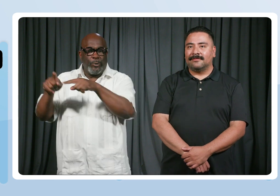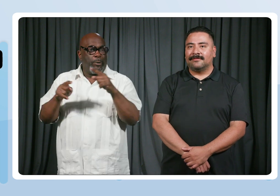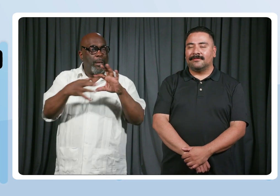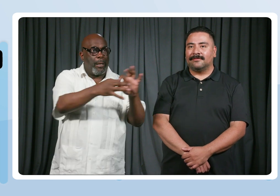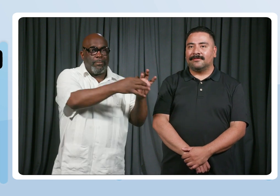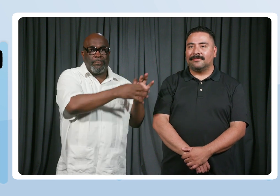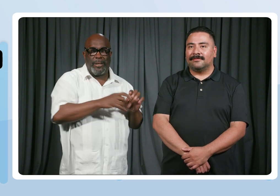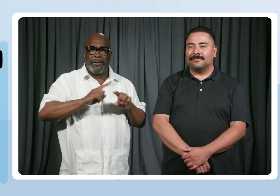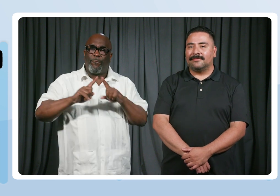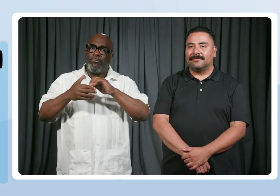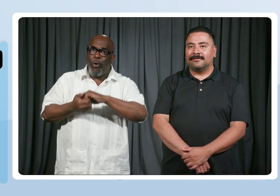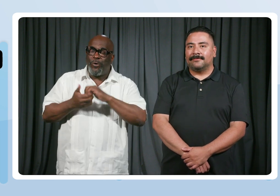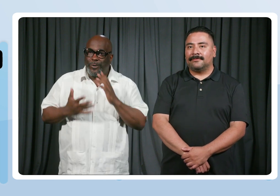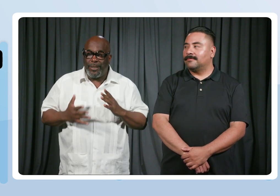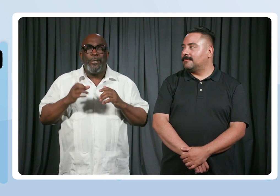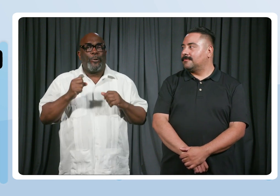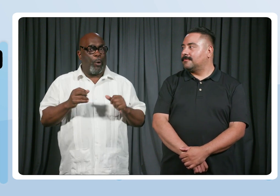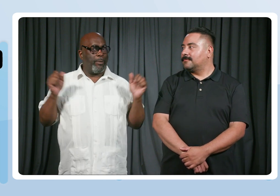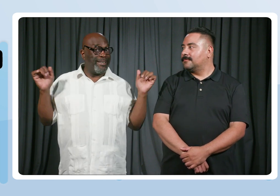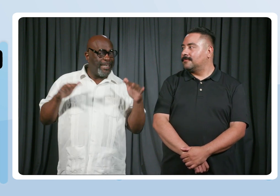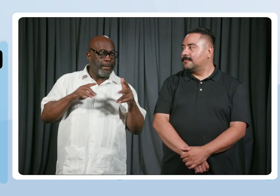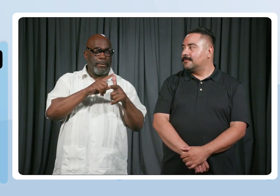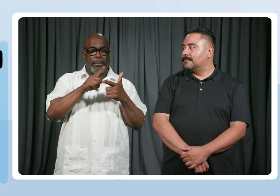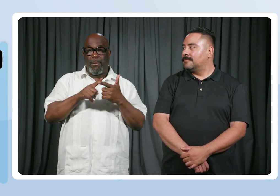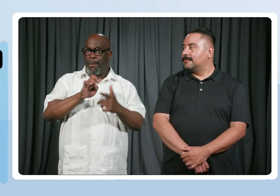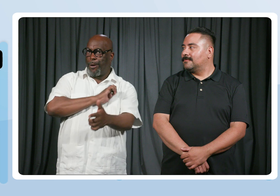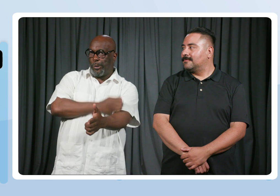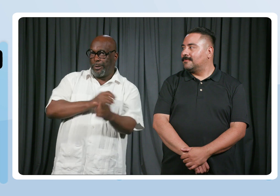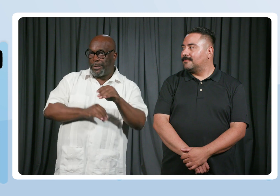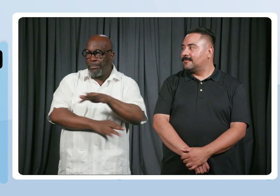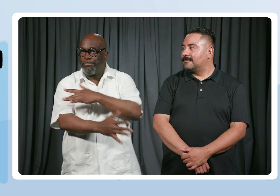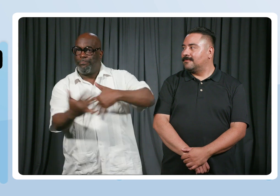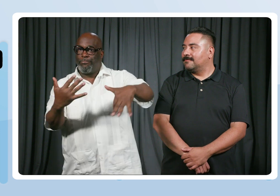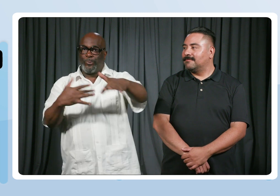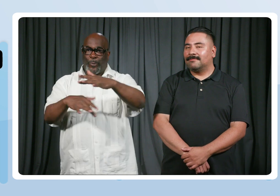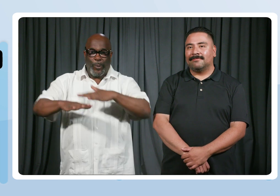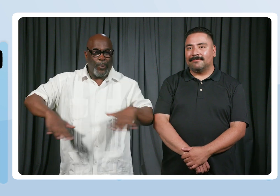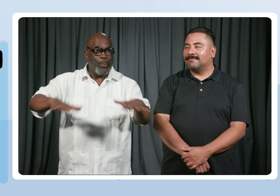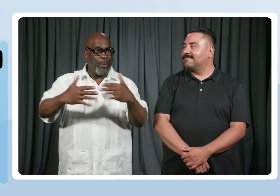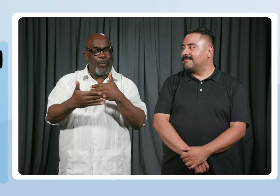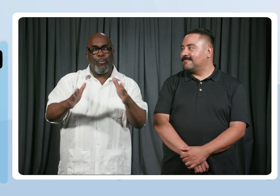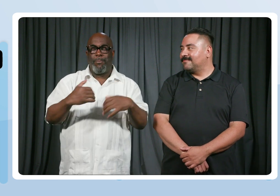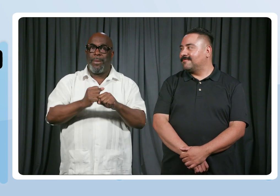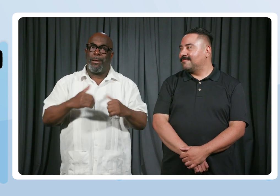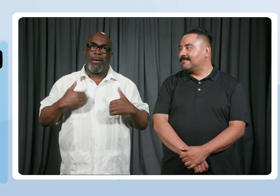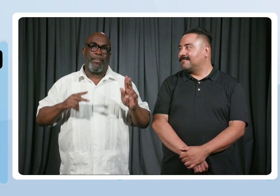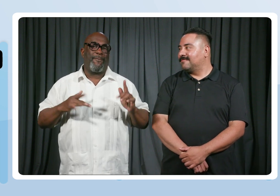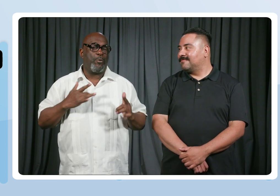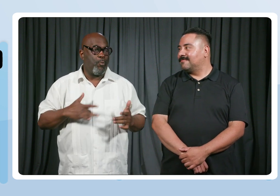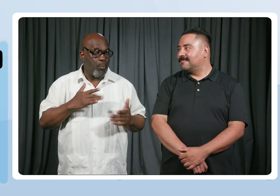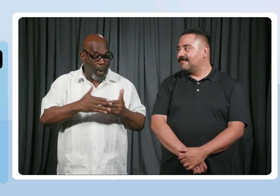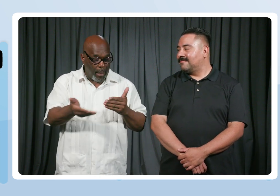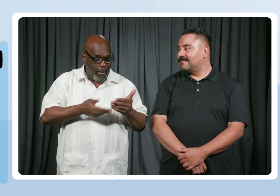And so I think that the attendance and the energy that was felt in the room, you know, made the young people feel welcome, made